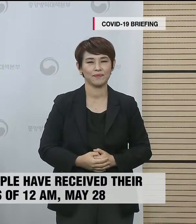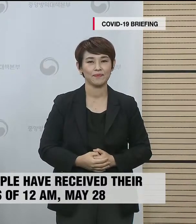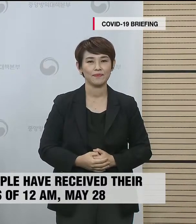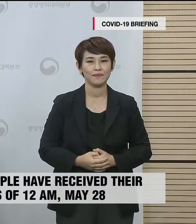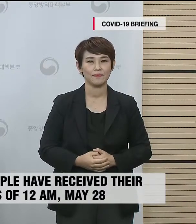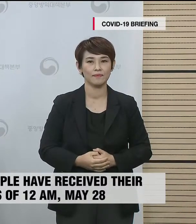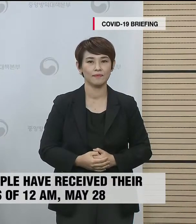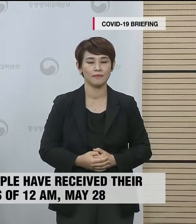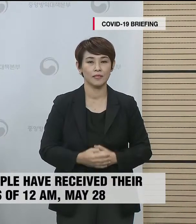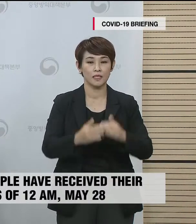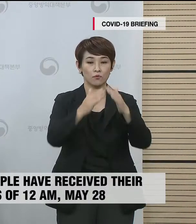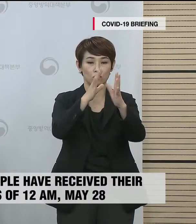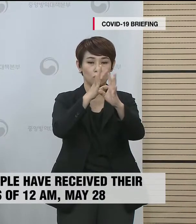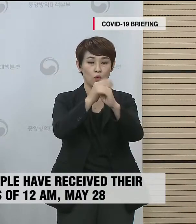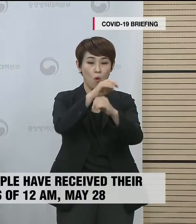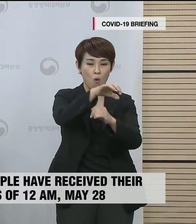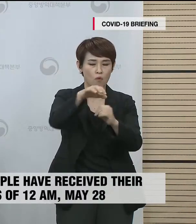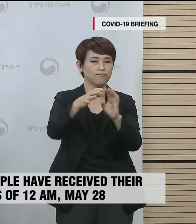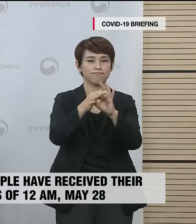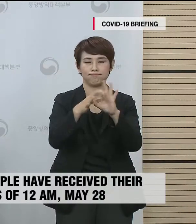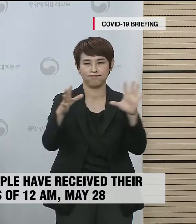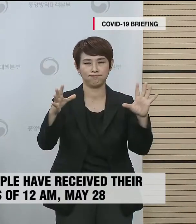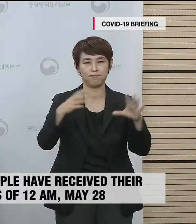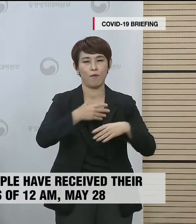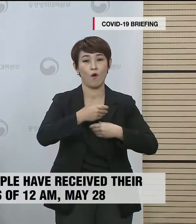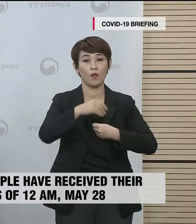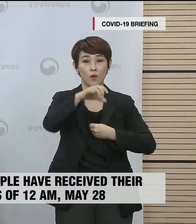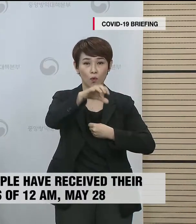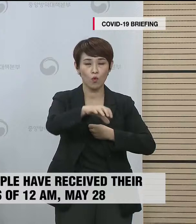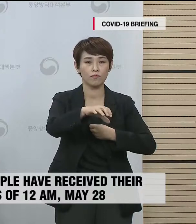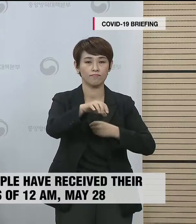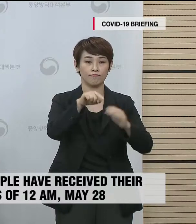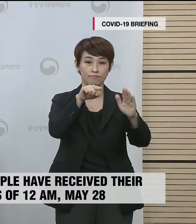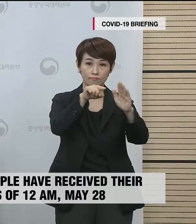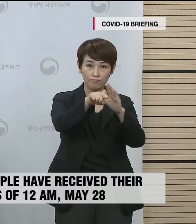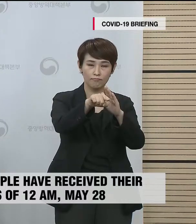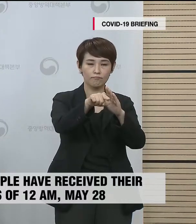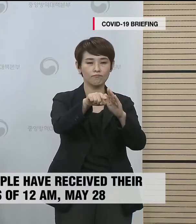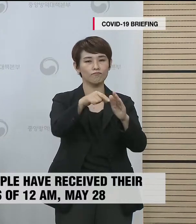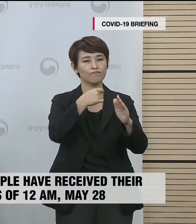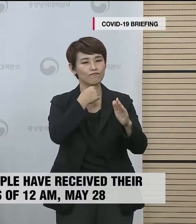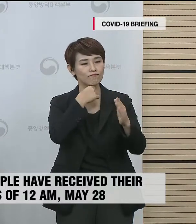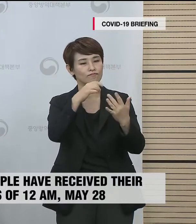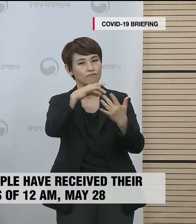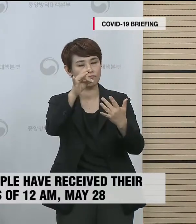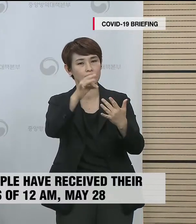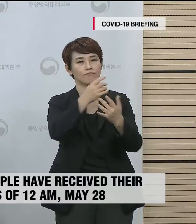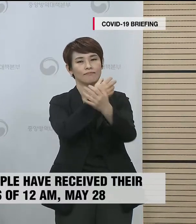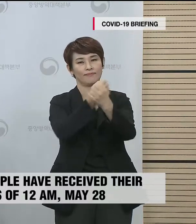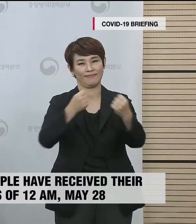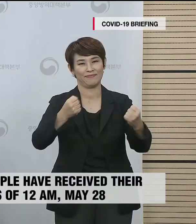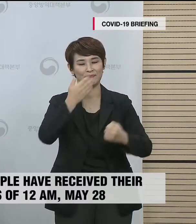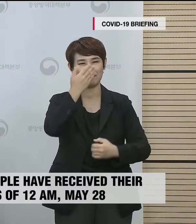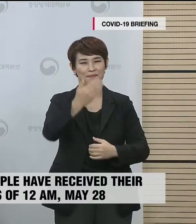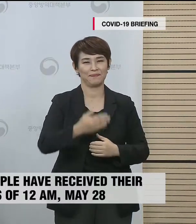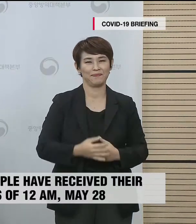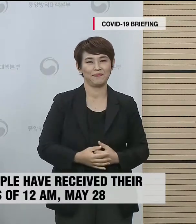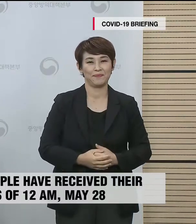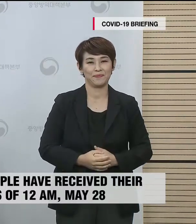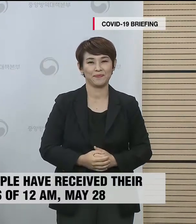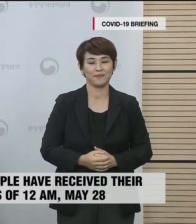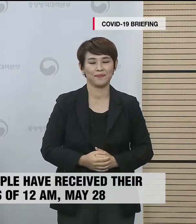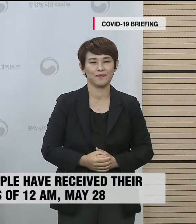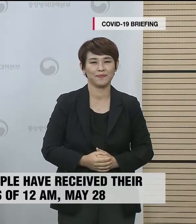the phone as well. And regardless of the registered residential address, you could also designate